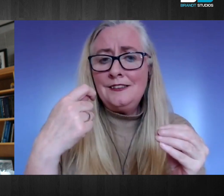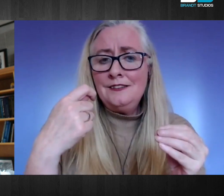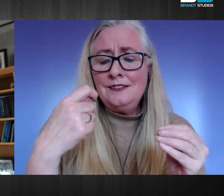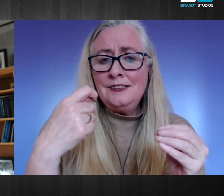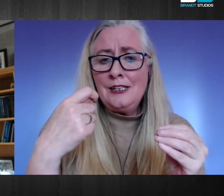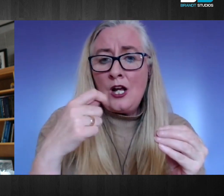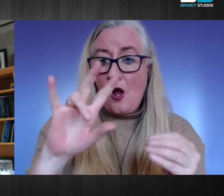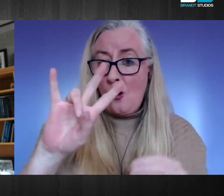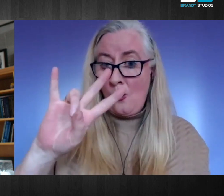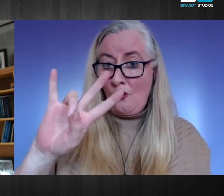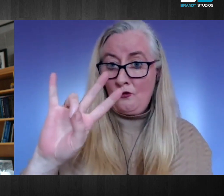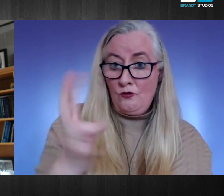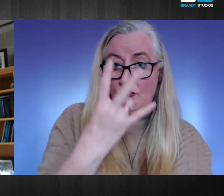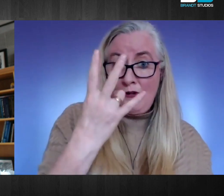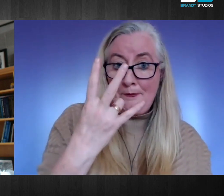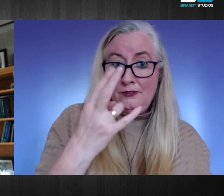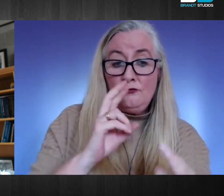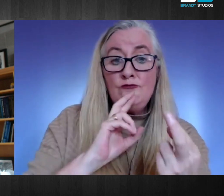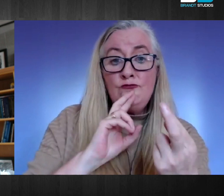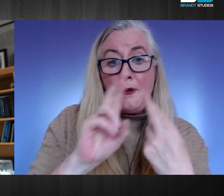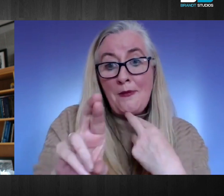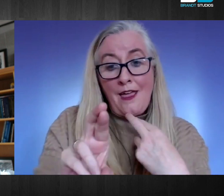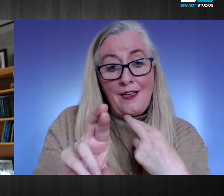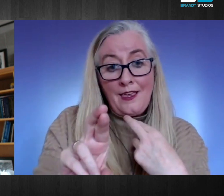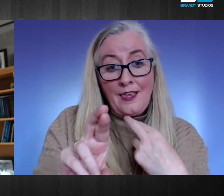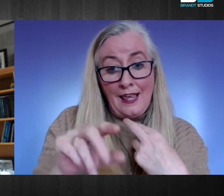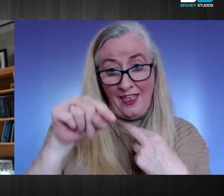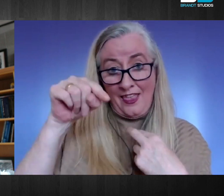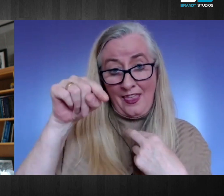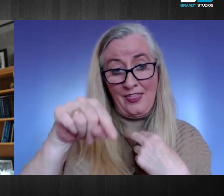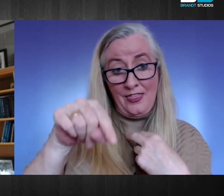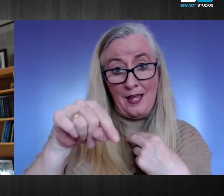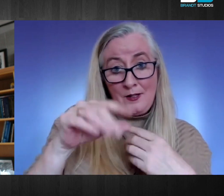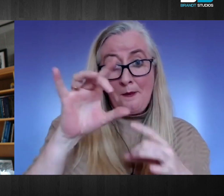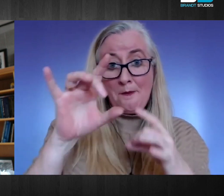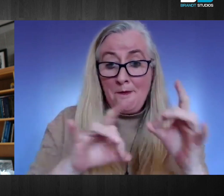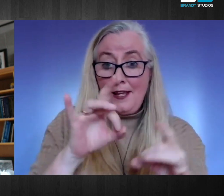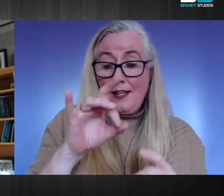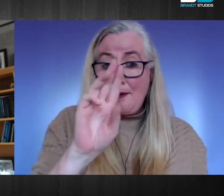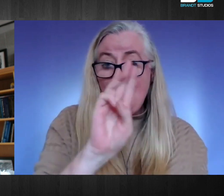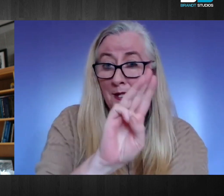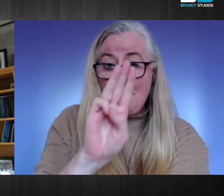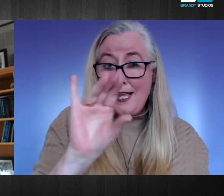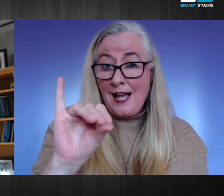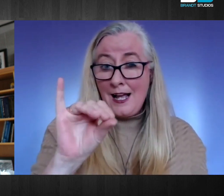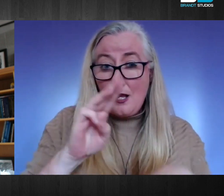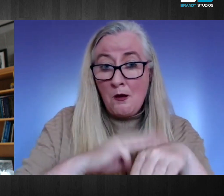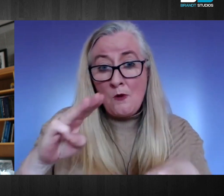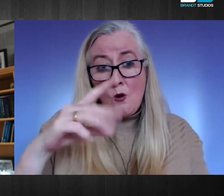response has made PPI difficult to deliver in